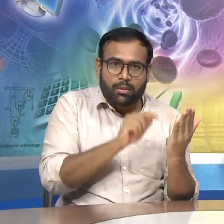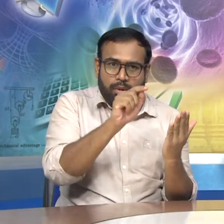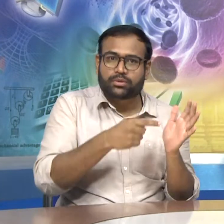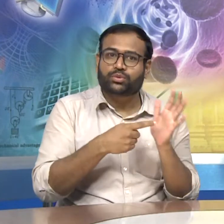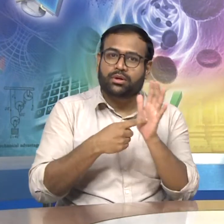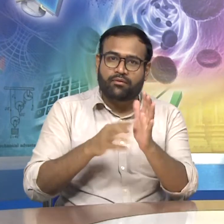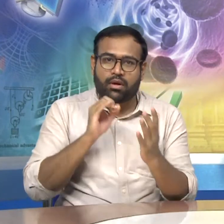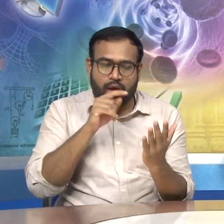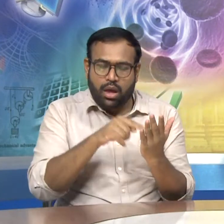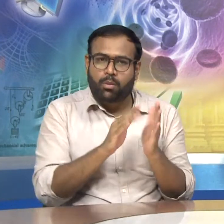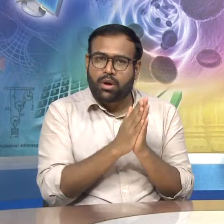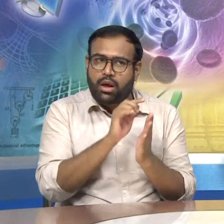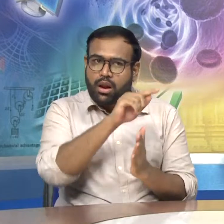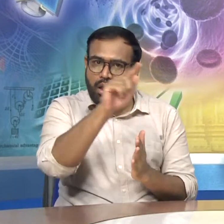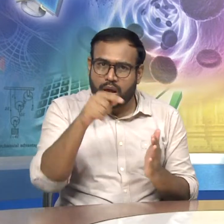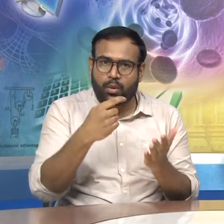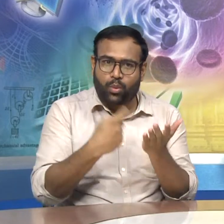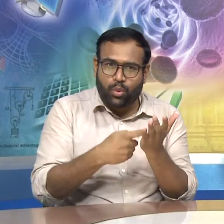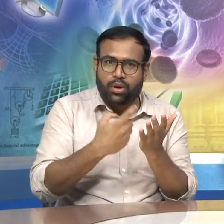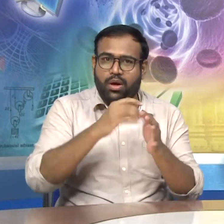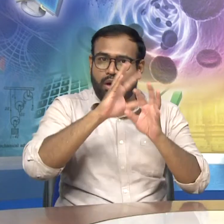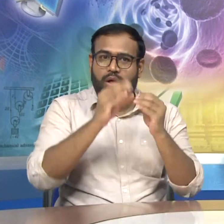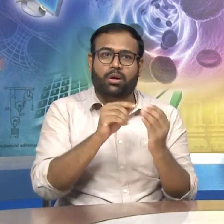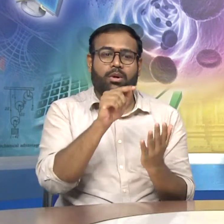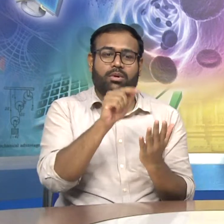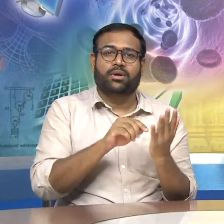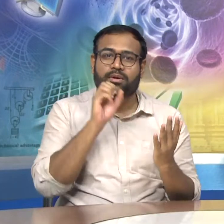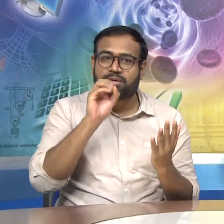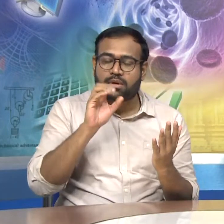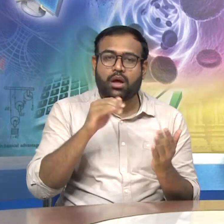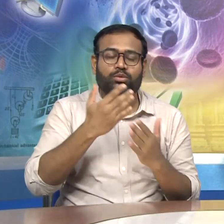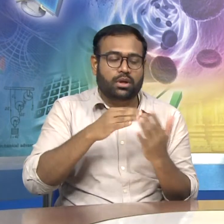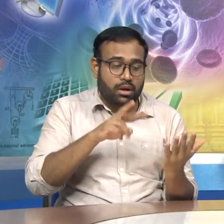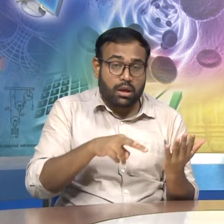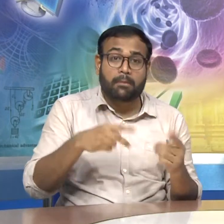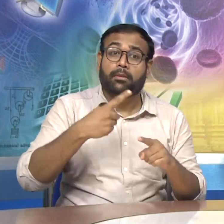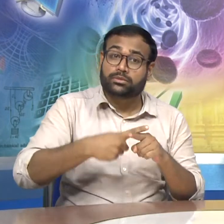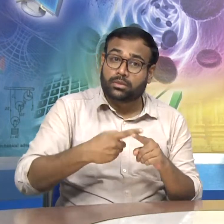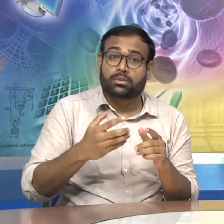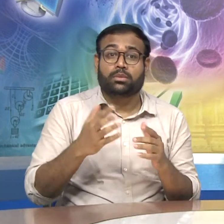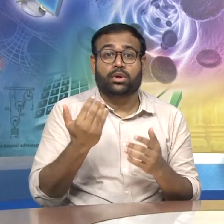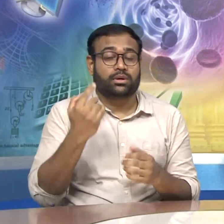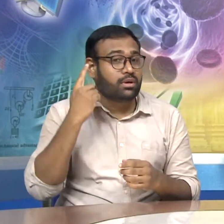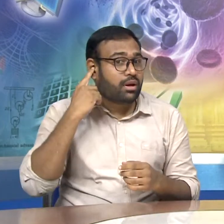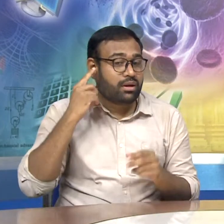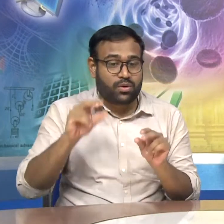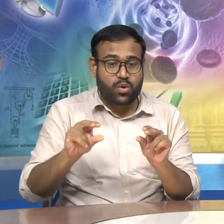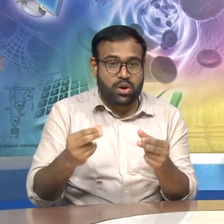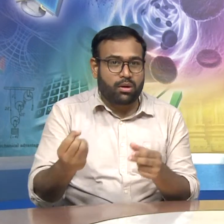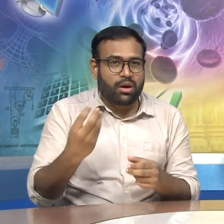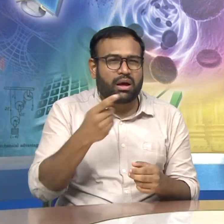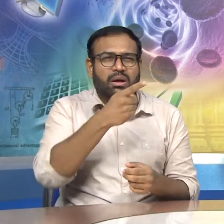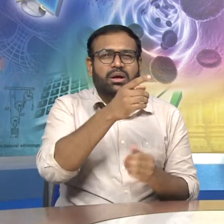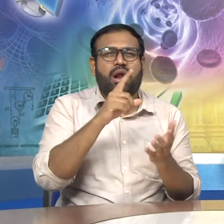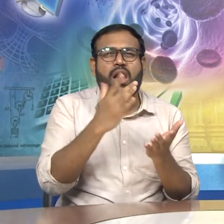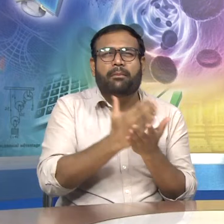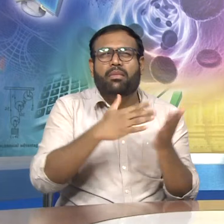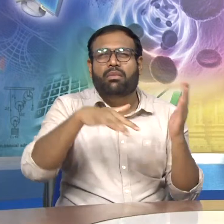Brochure containing all the information which is distributed to the students, or an audio visual kit that is prepared to